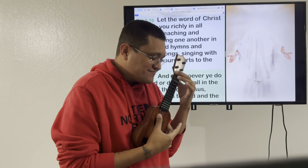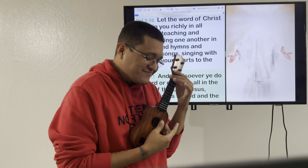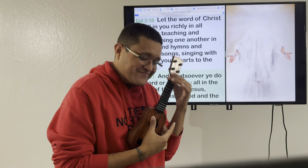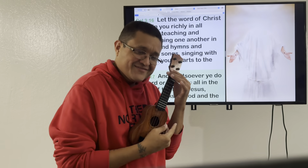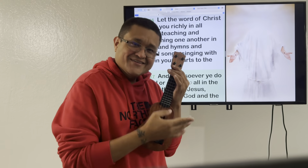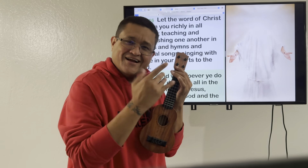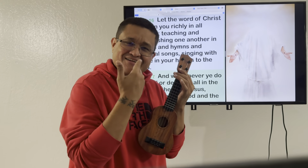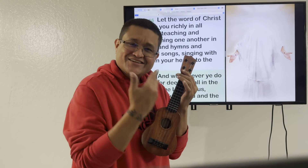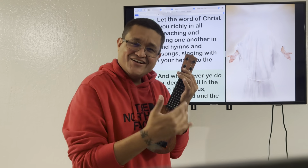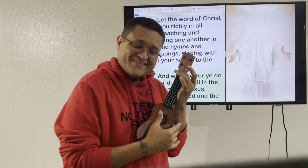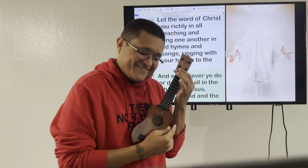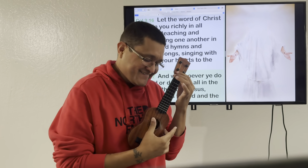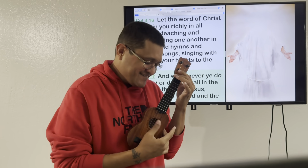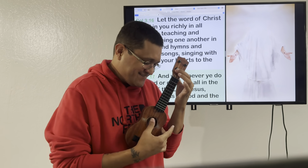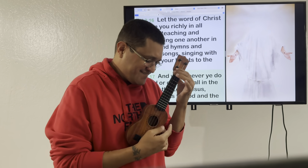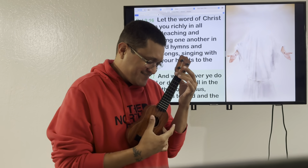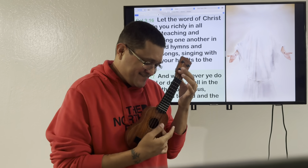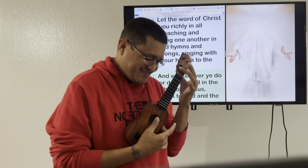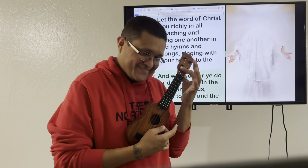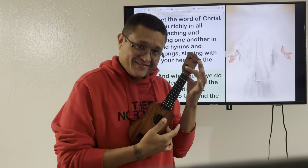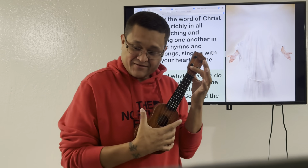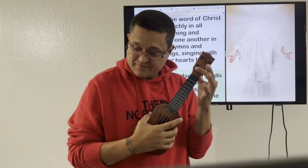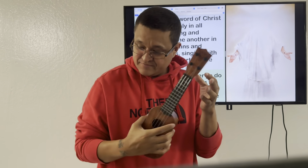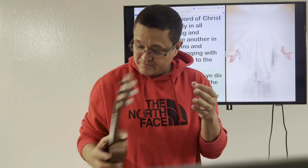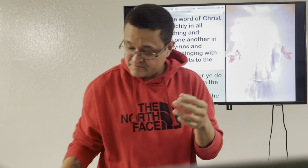That's why I use my little guitar.